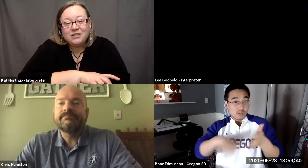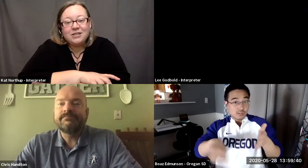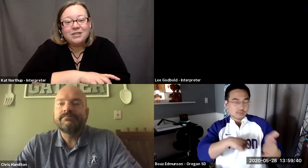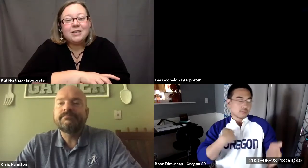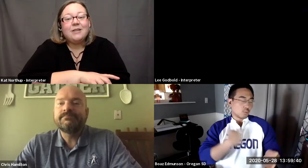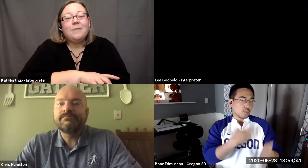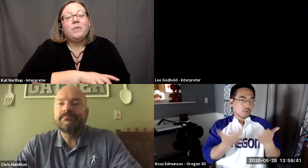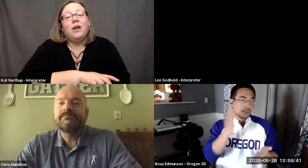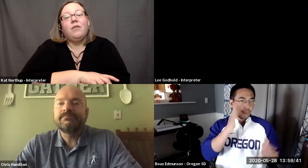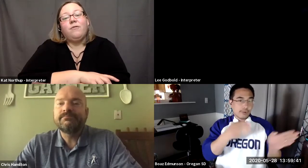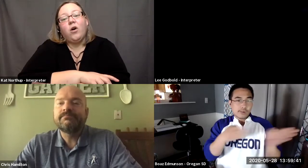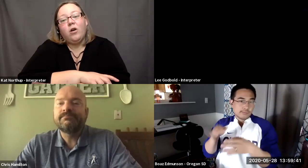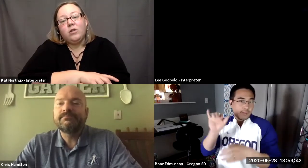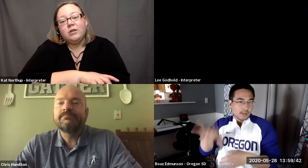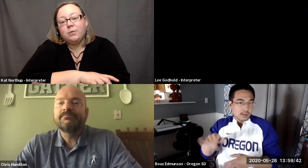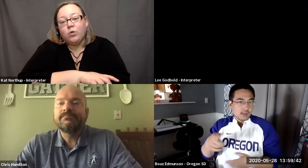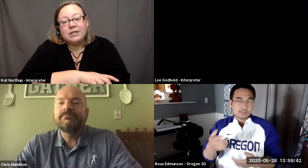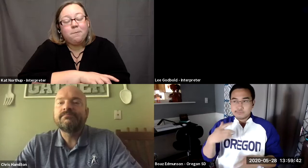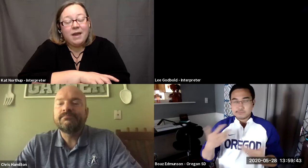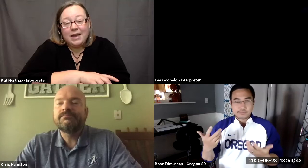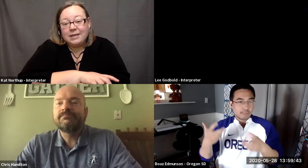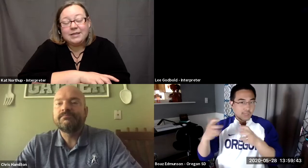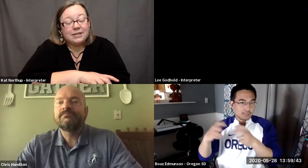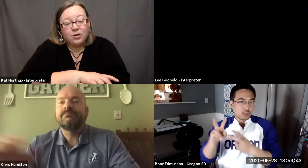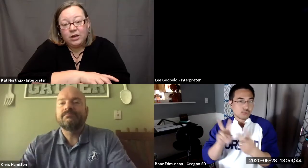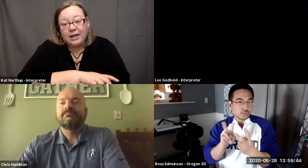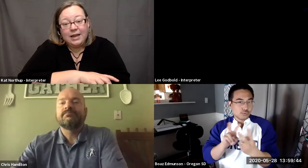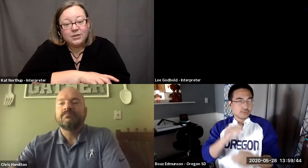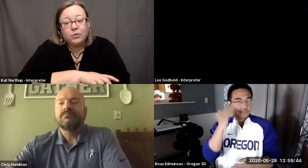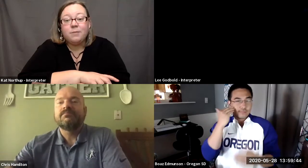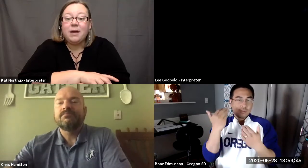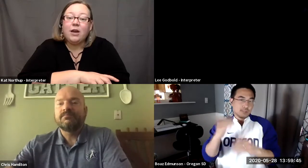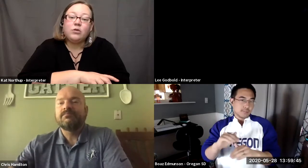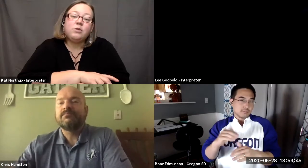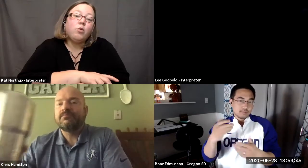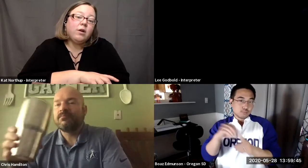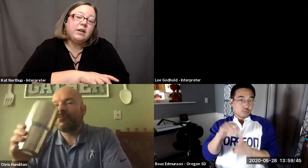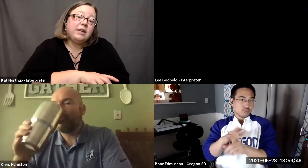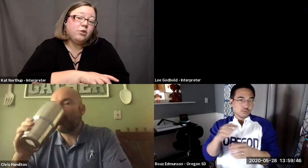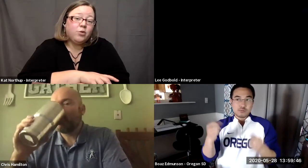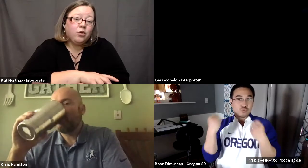competitions, fall sports may, since they're going to cancel, we may go to more of an